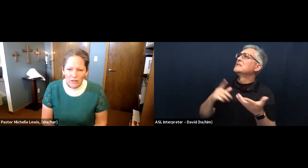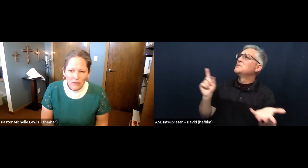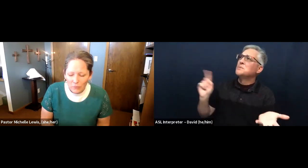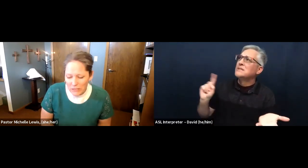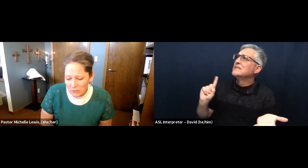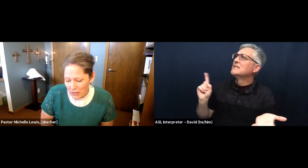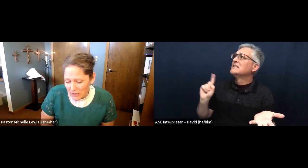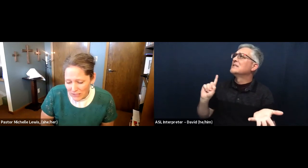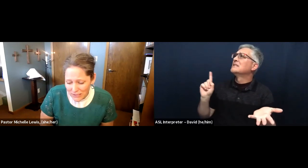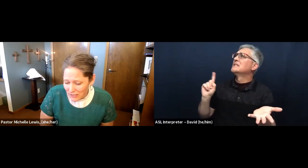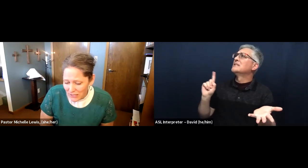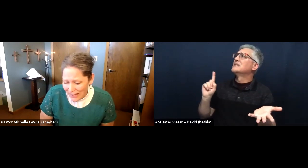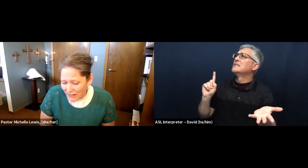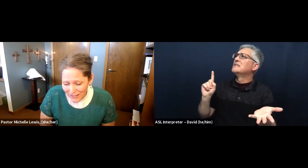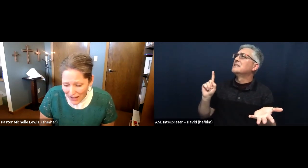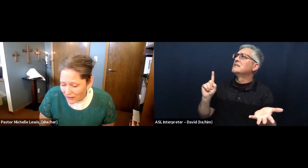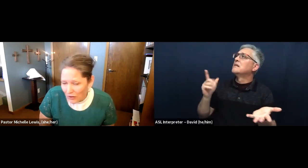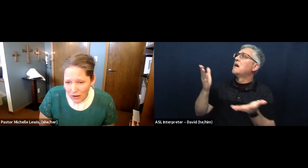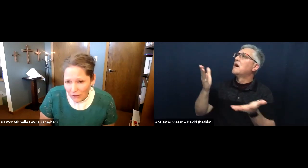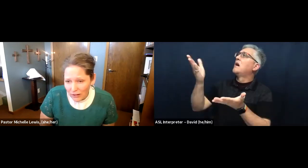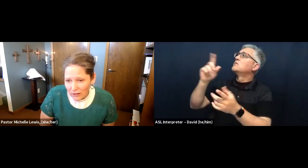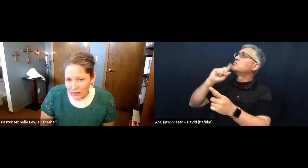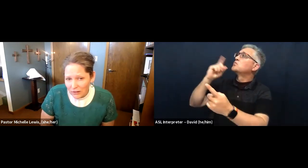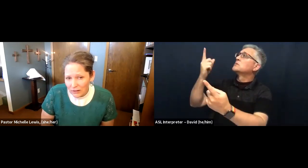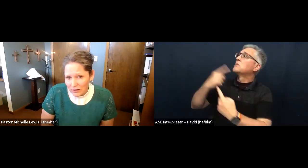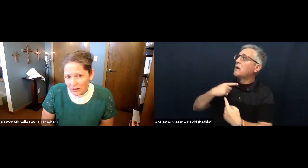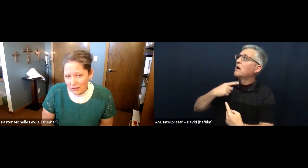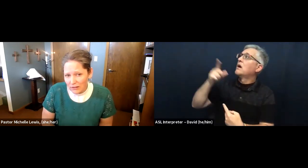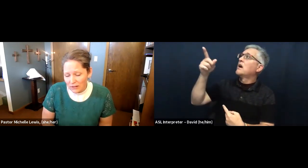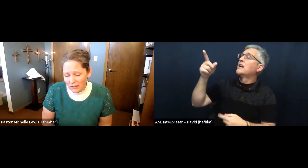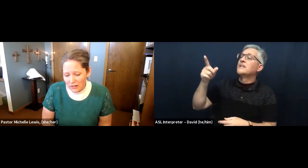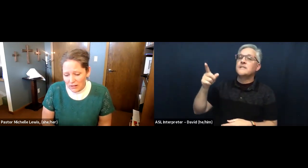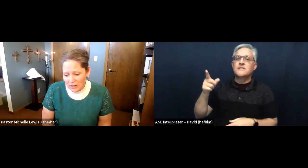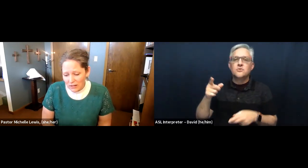And we hear a response that says, not long,